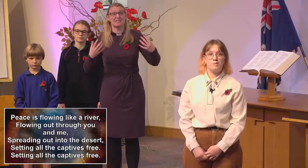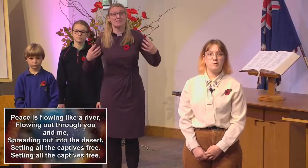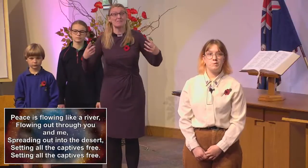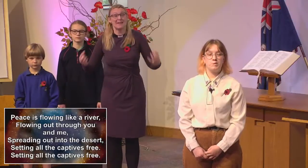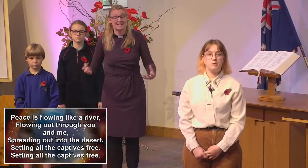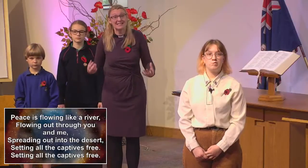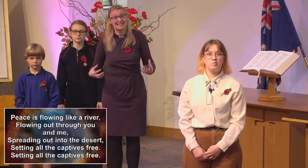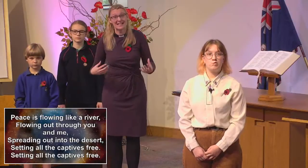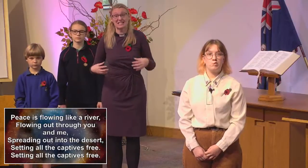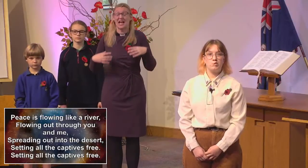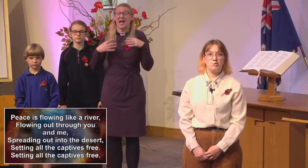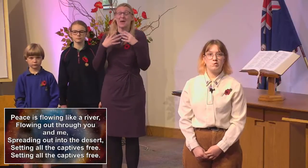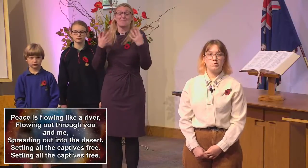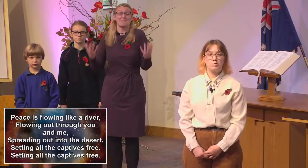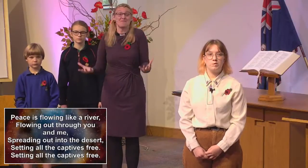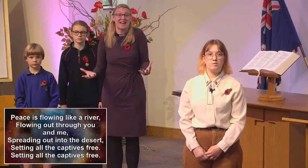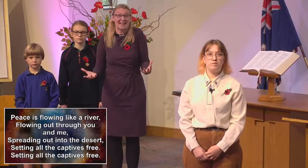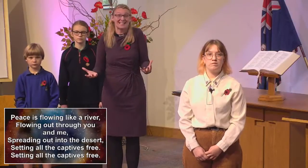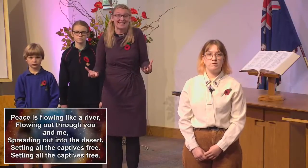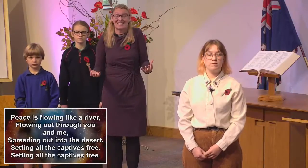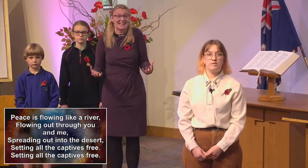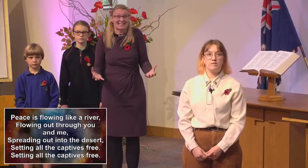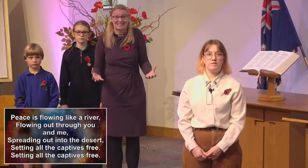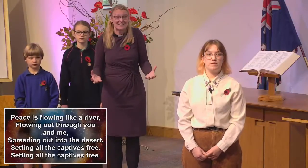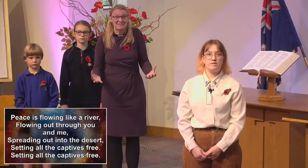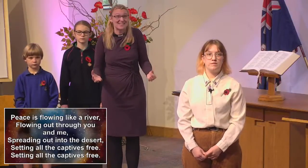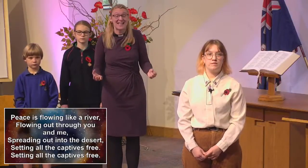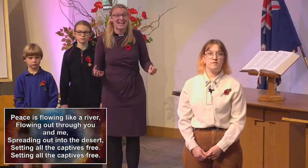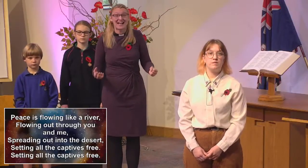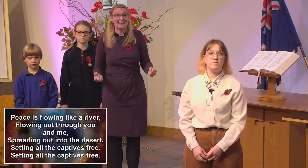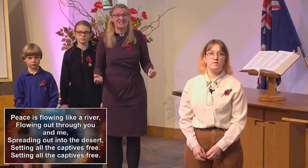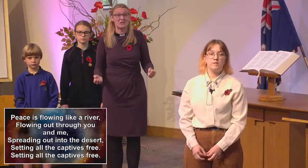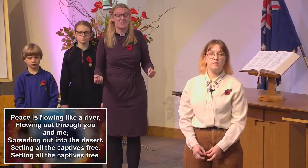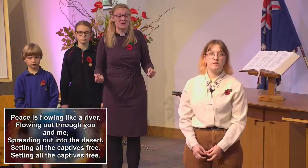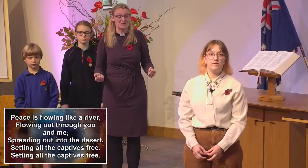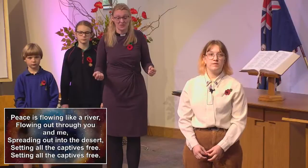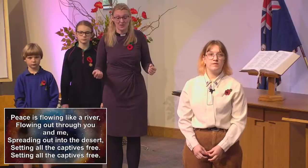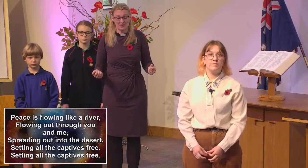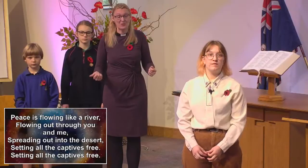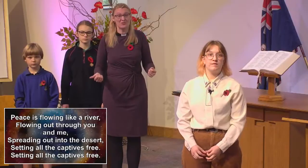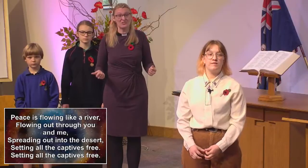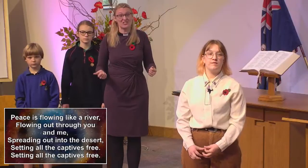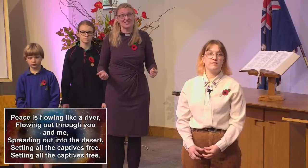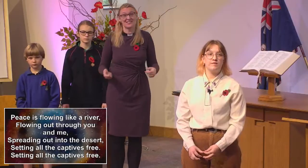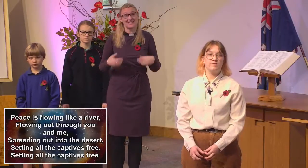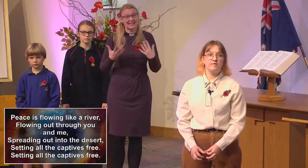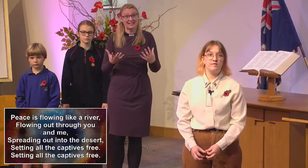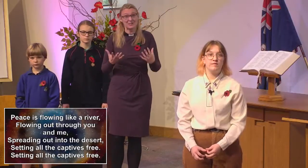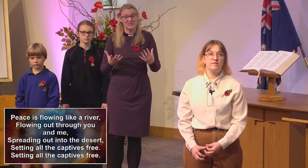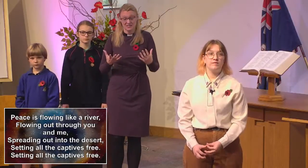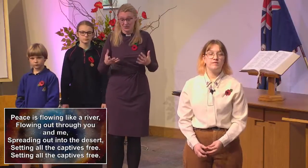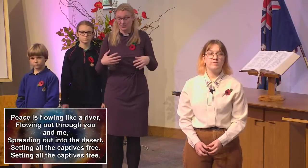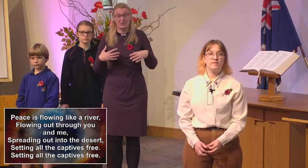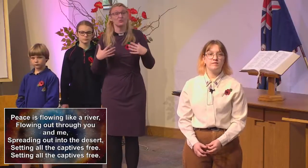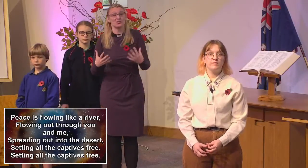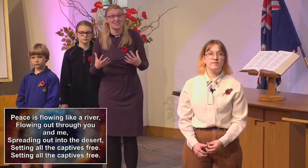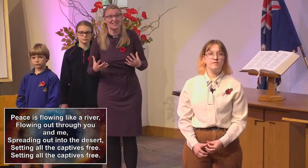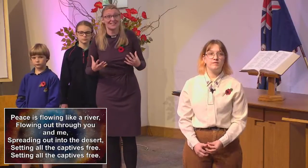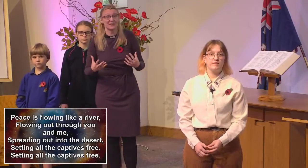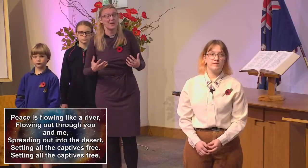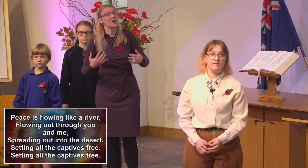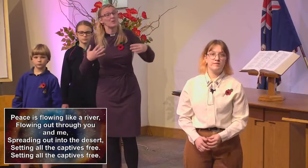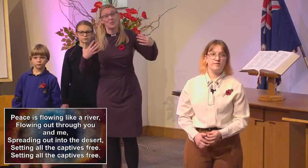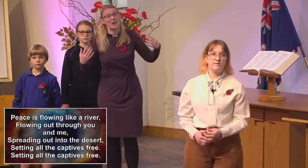Holy Spirit, to make these things a reality in our lives and our world. So we're not just singing these words this morning, we're not